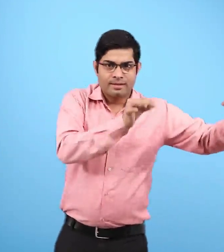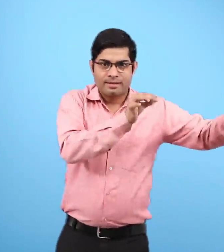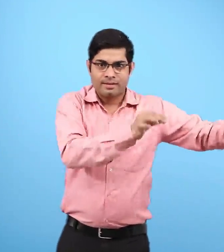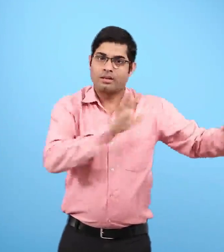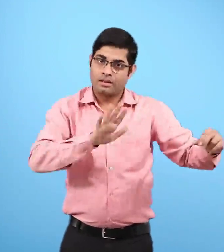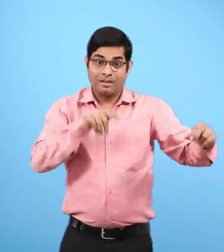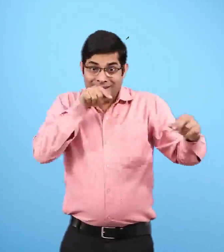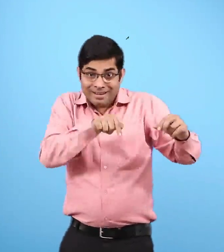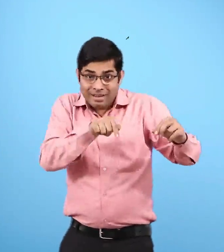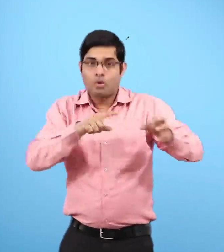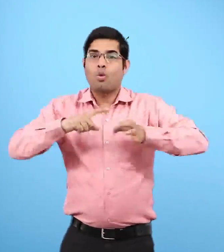question with this picture.